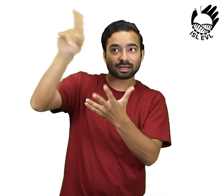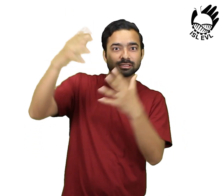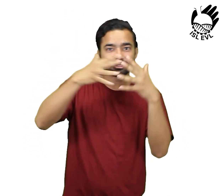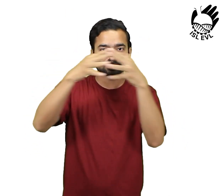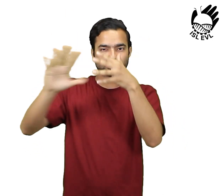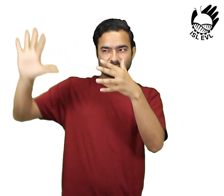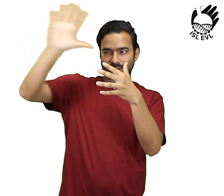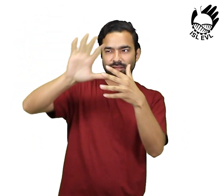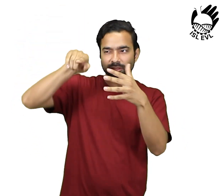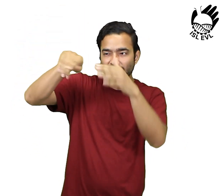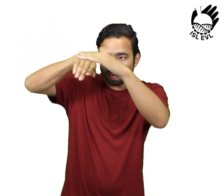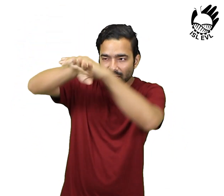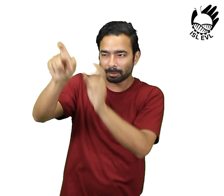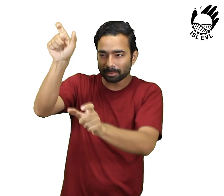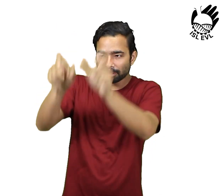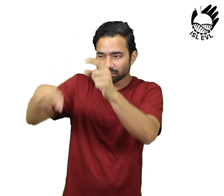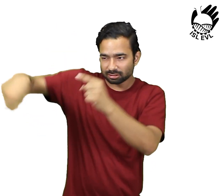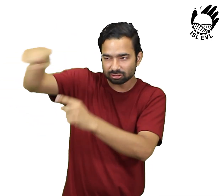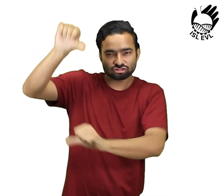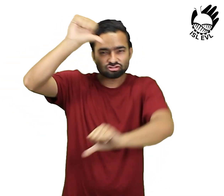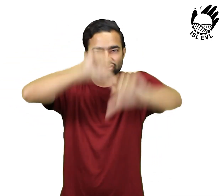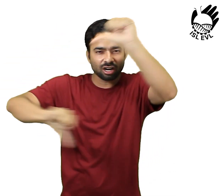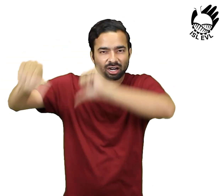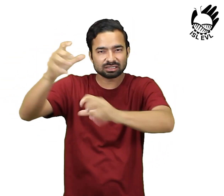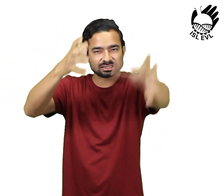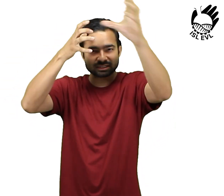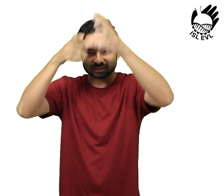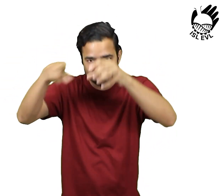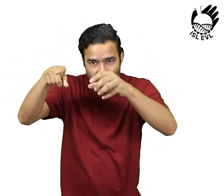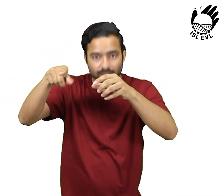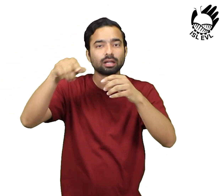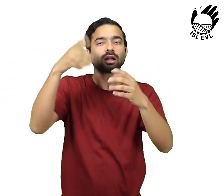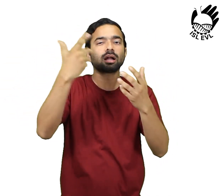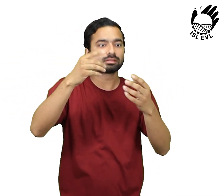Cross-linking reactions were used by scientists in the West